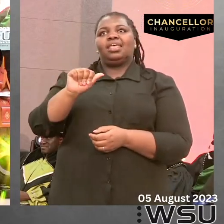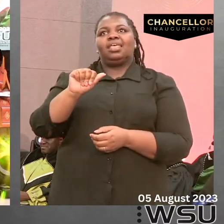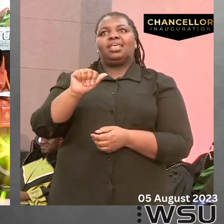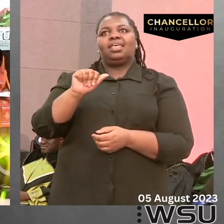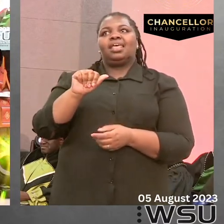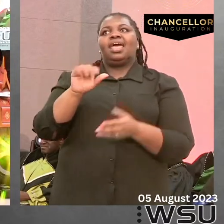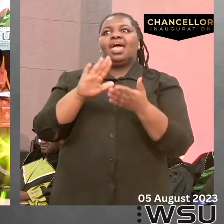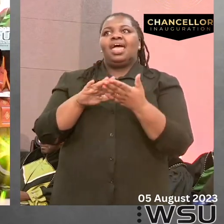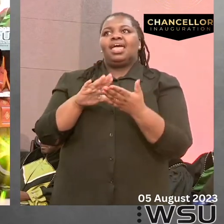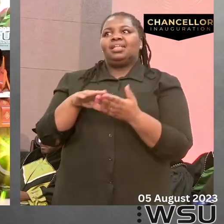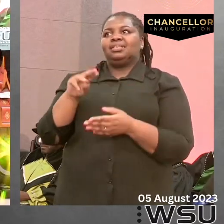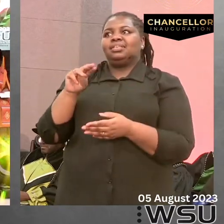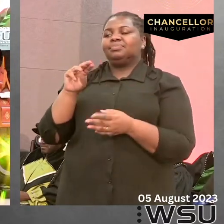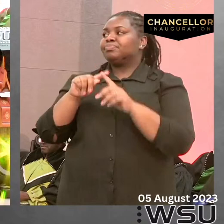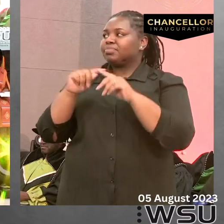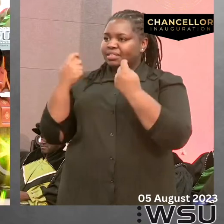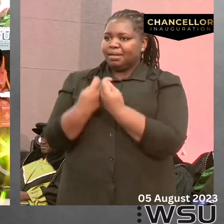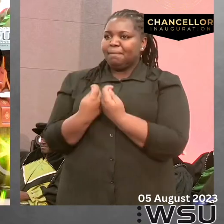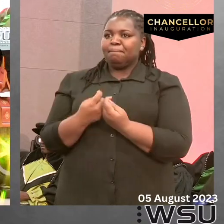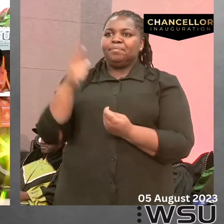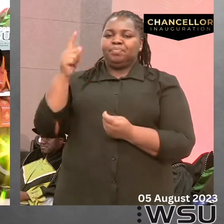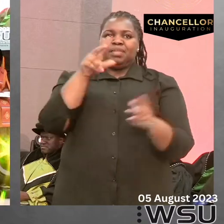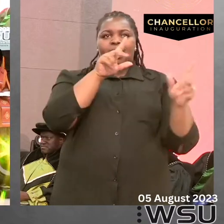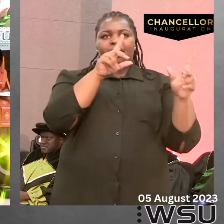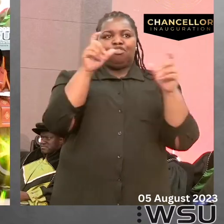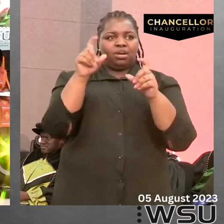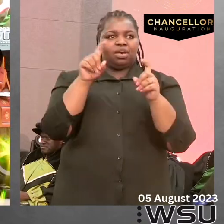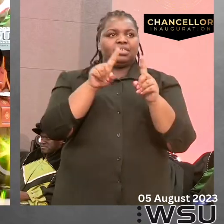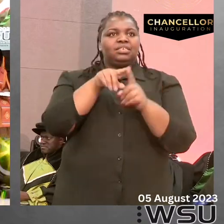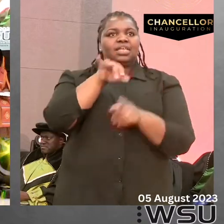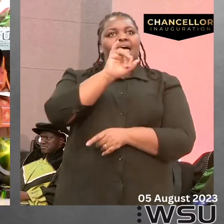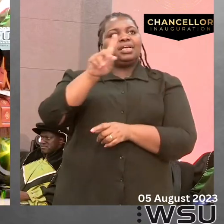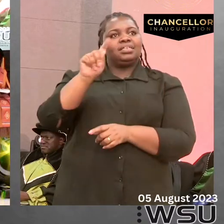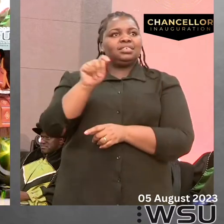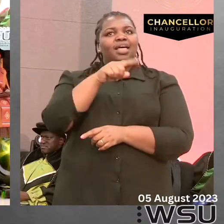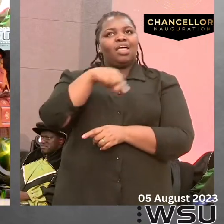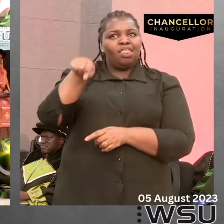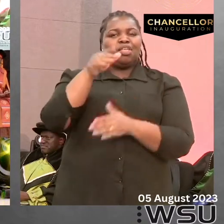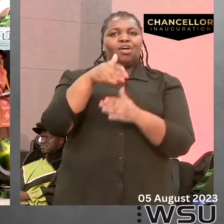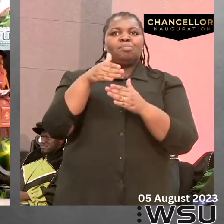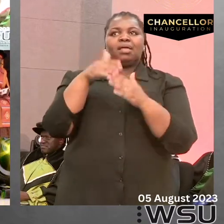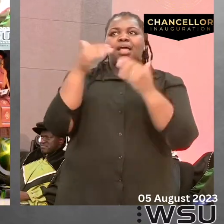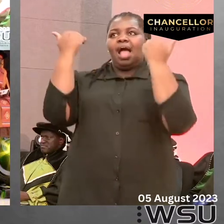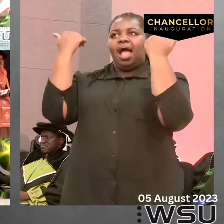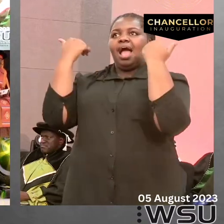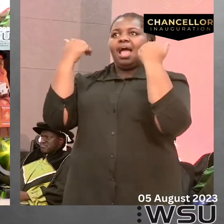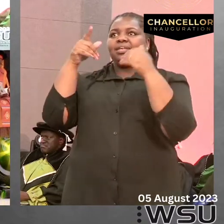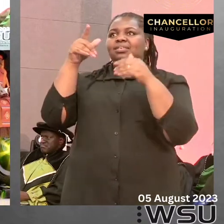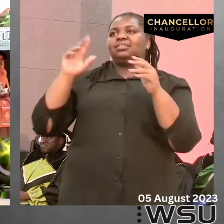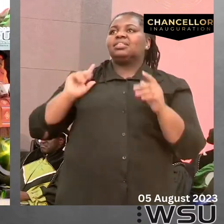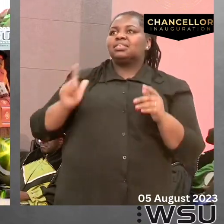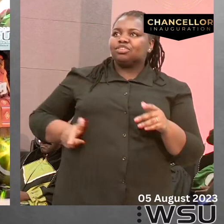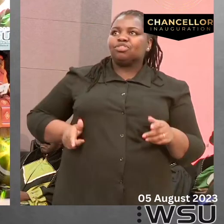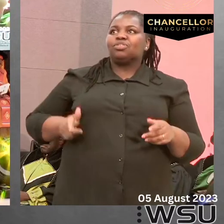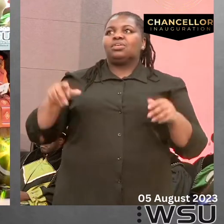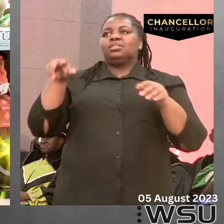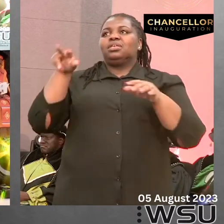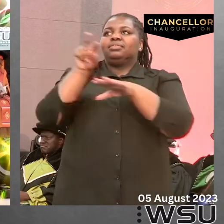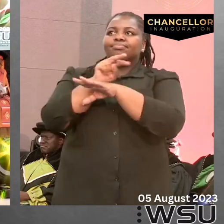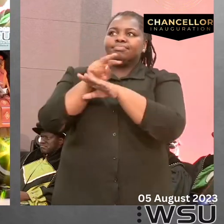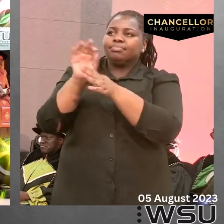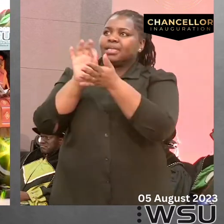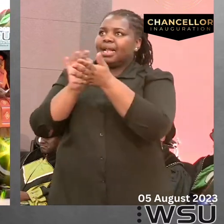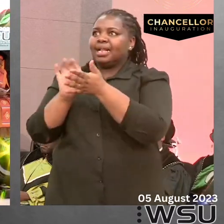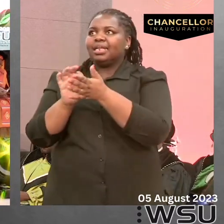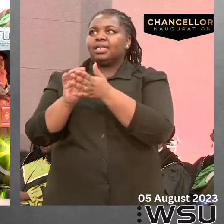MC and her team, photographers, IT, those working behind scenes, the security team, facility,